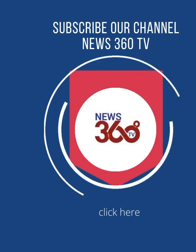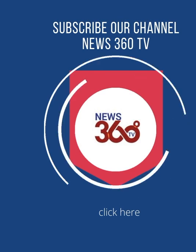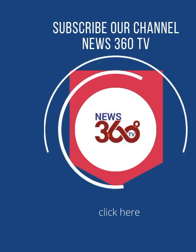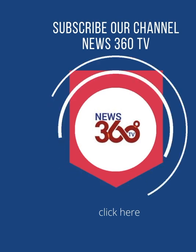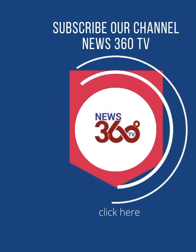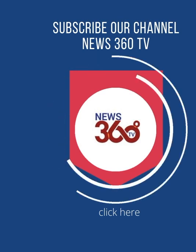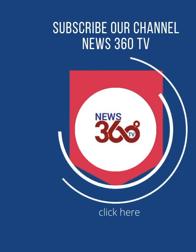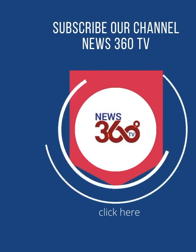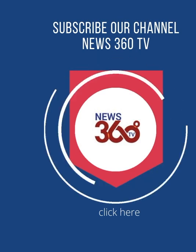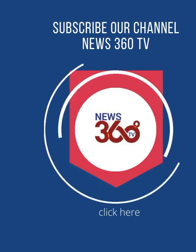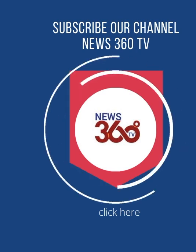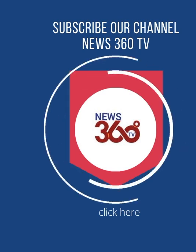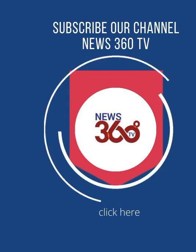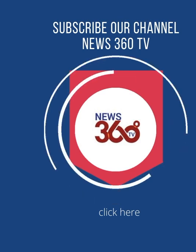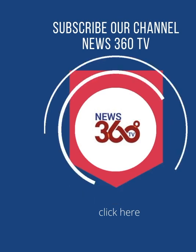We effectiveCómo.